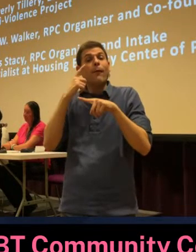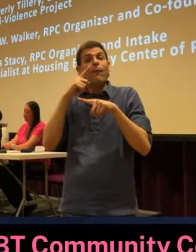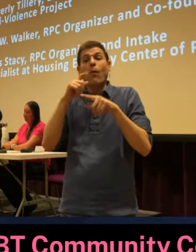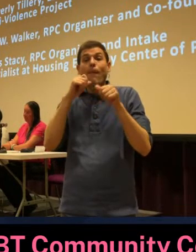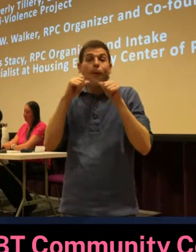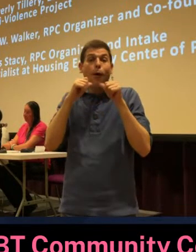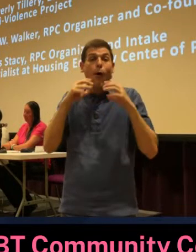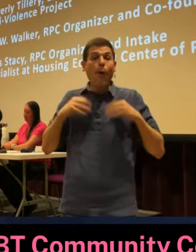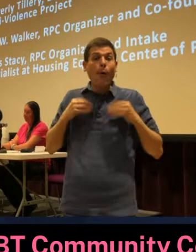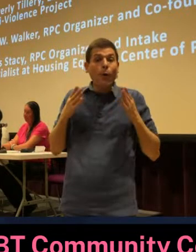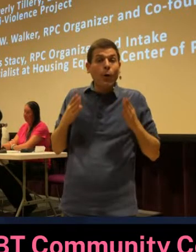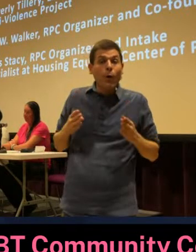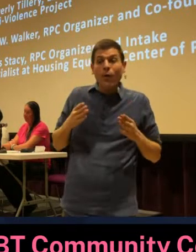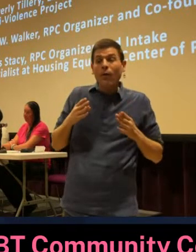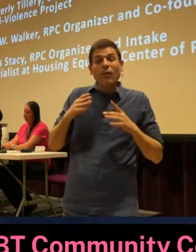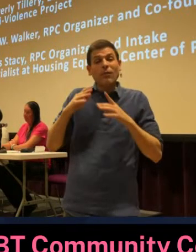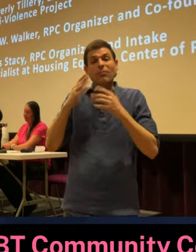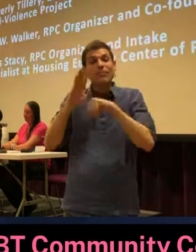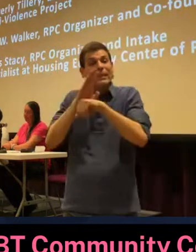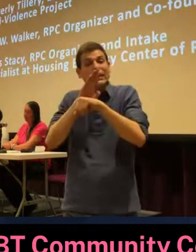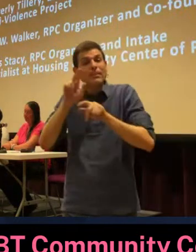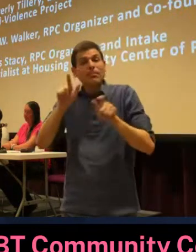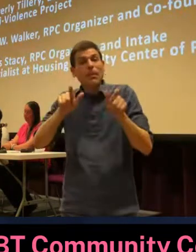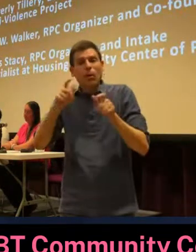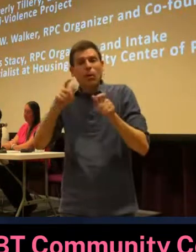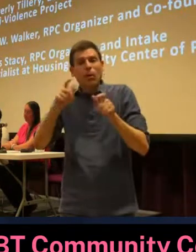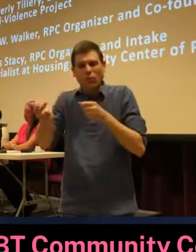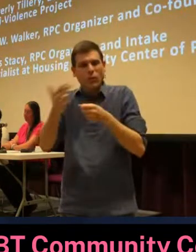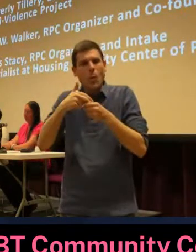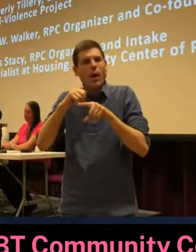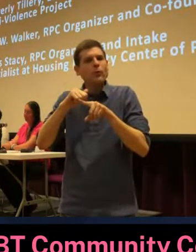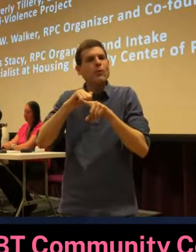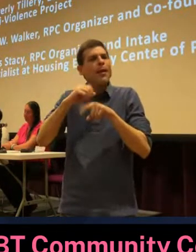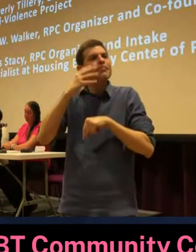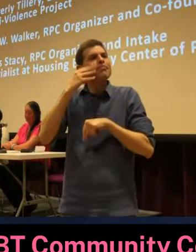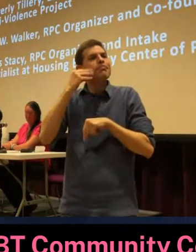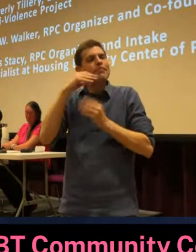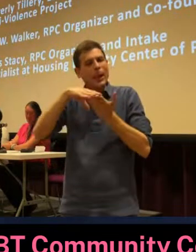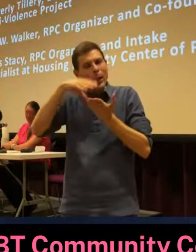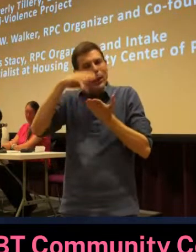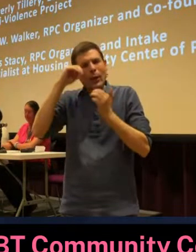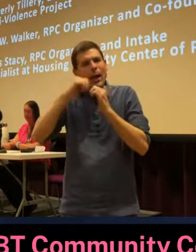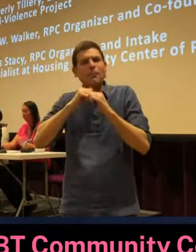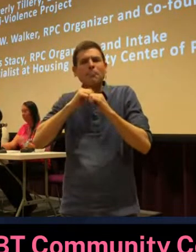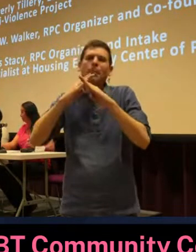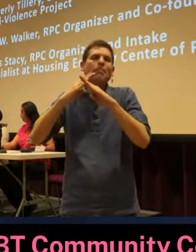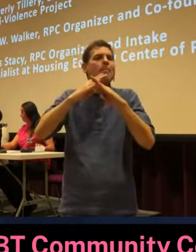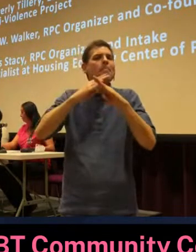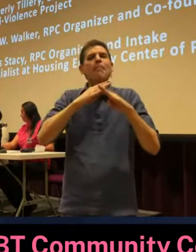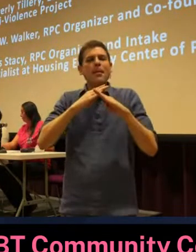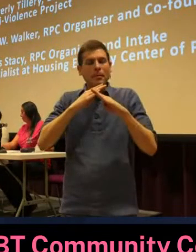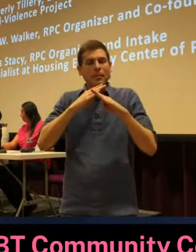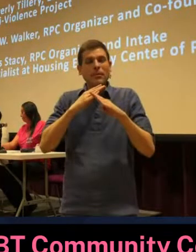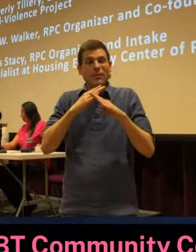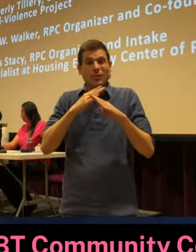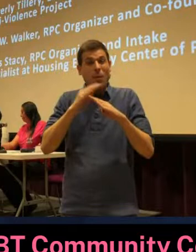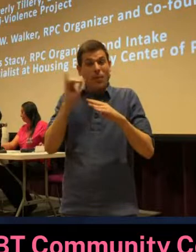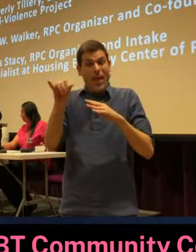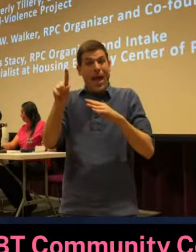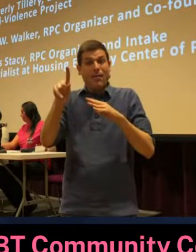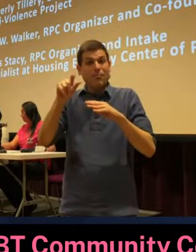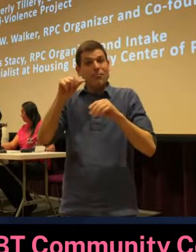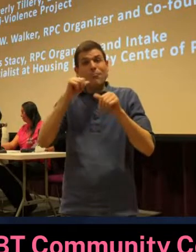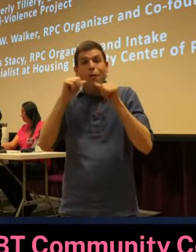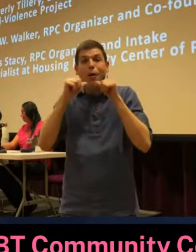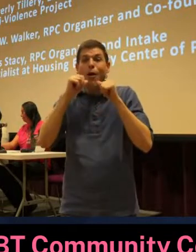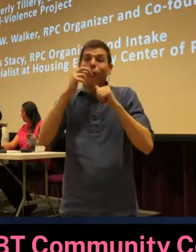business folks. More and more businesses and the folks who run our safe spaces are